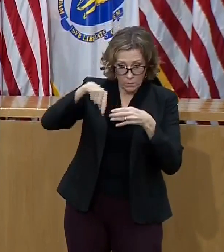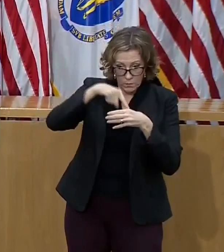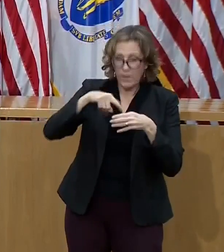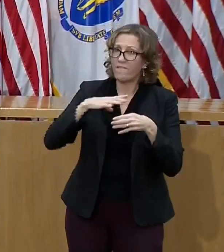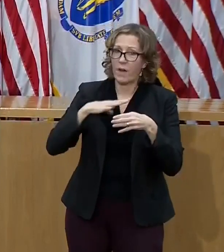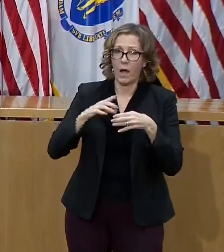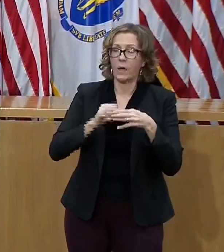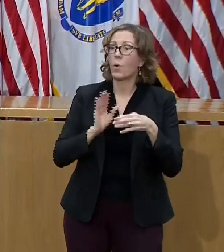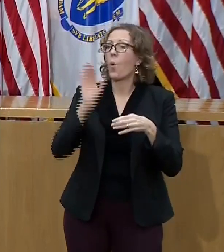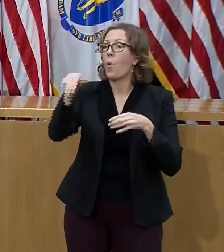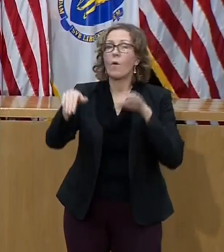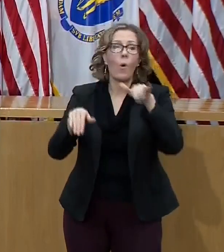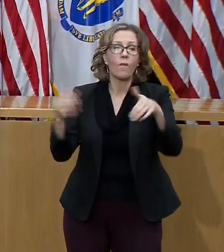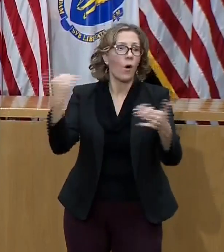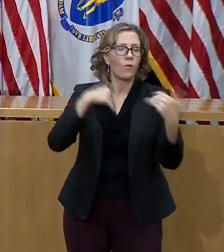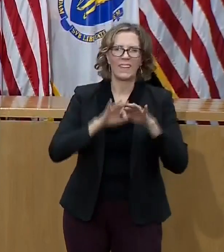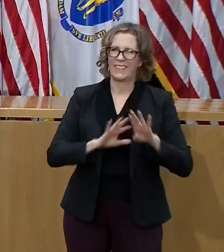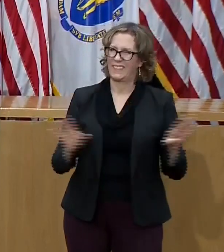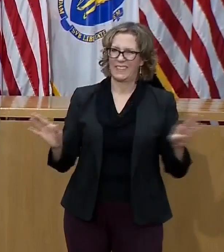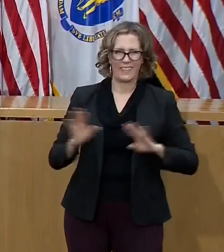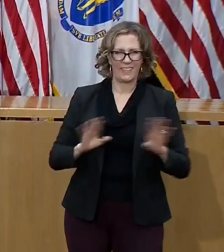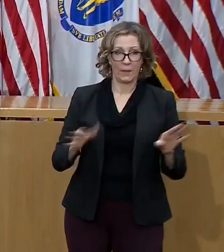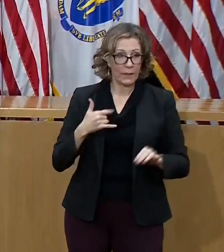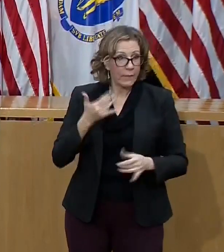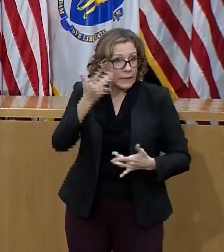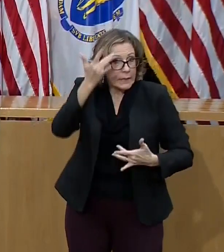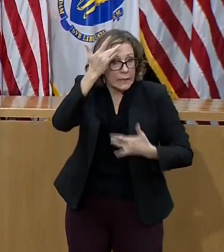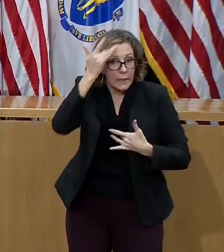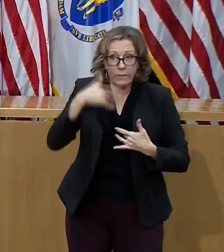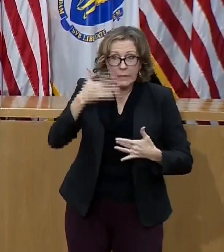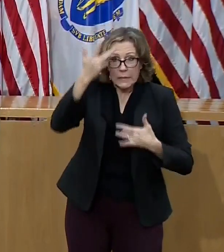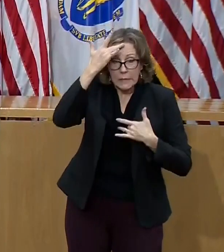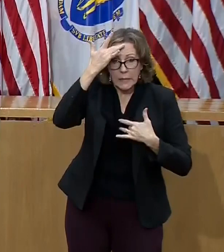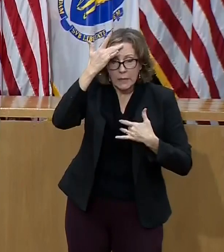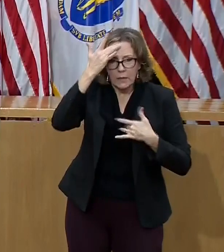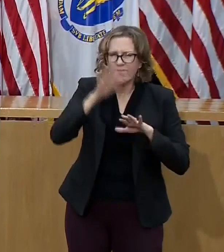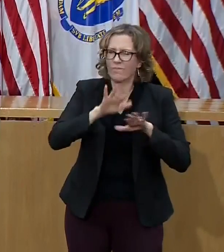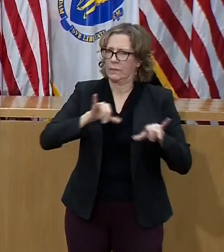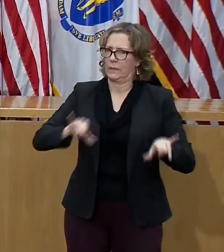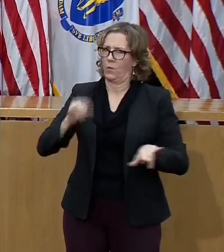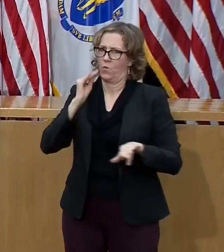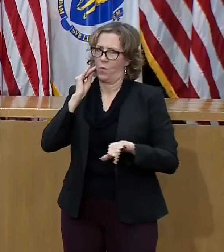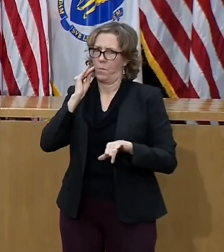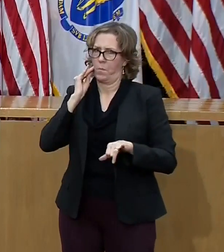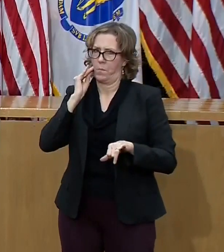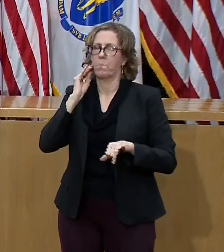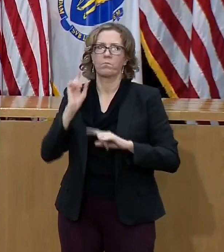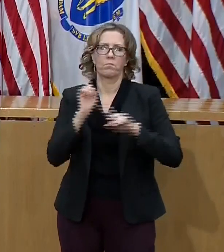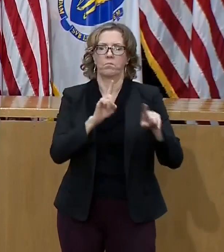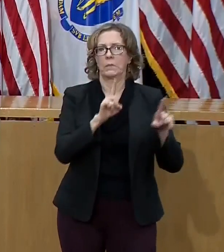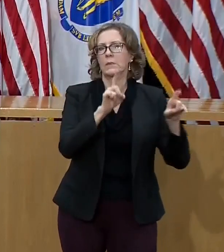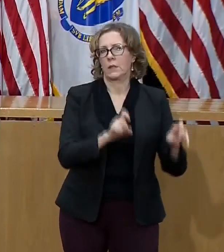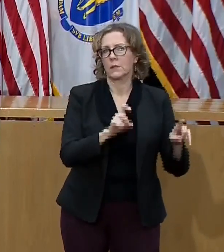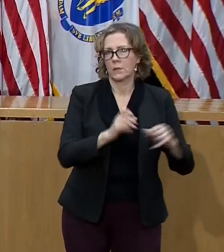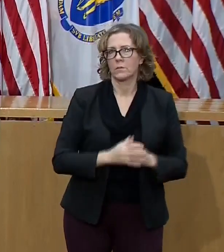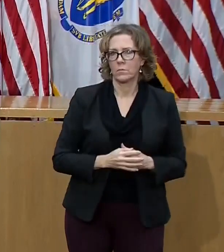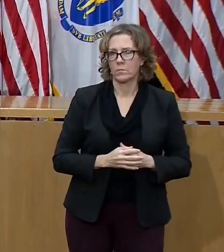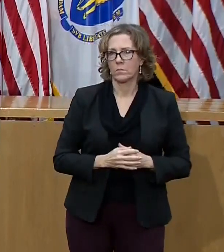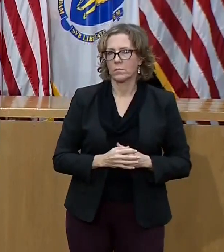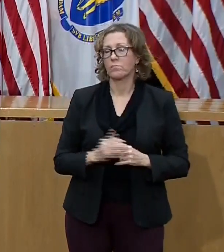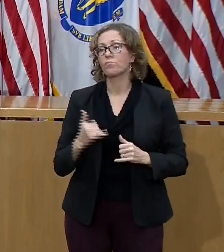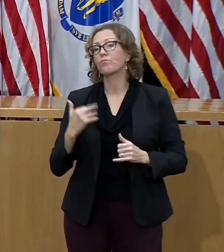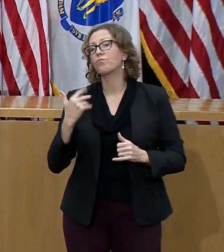feel sick, stay home and get tested. At some point, we will get back to something that looks a lot like